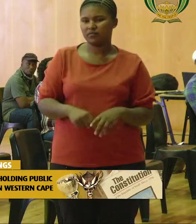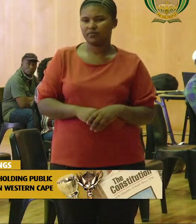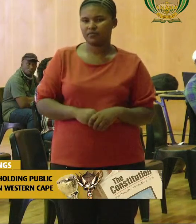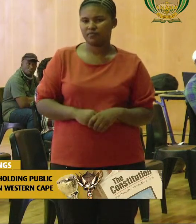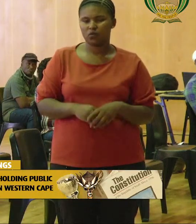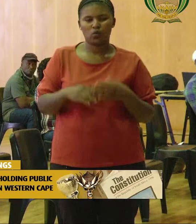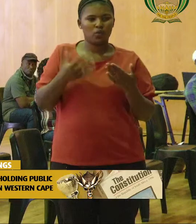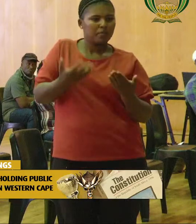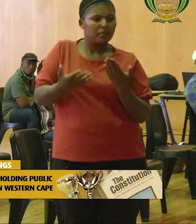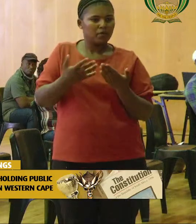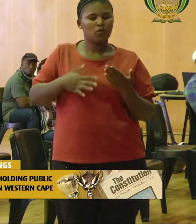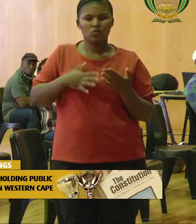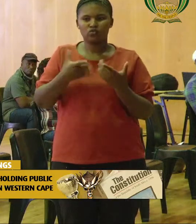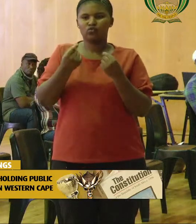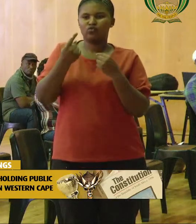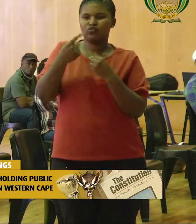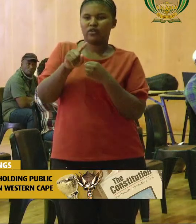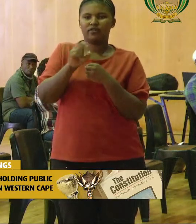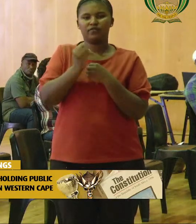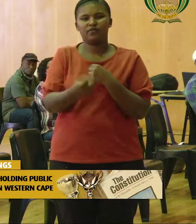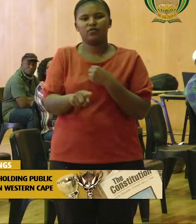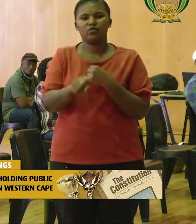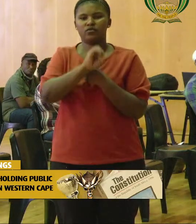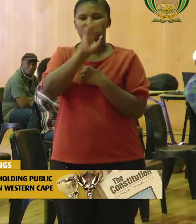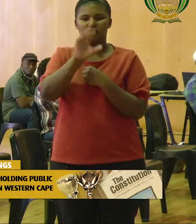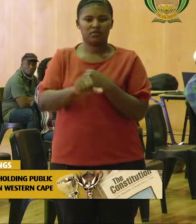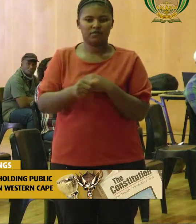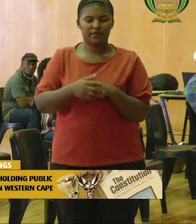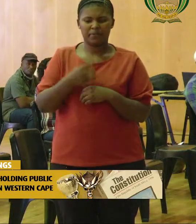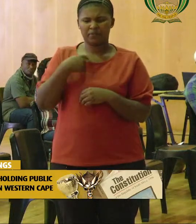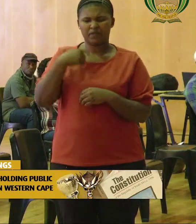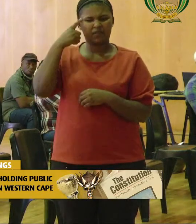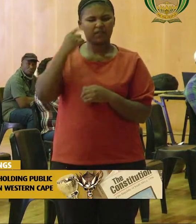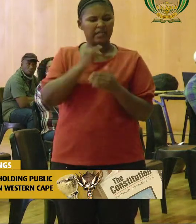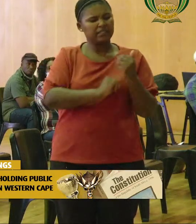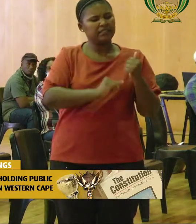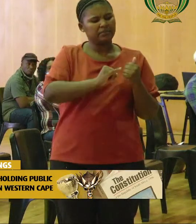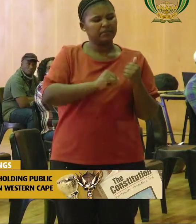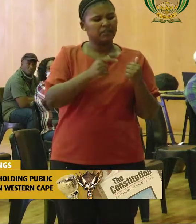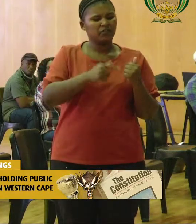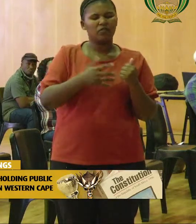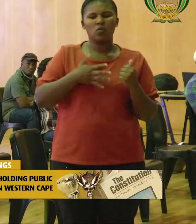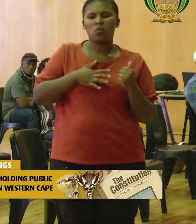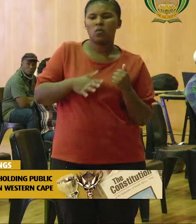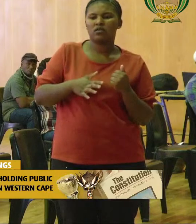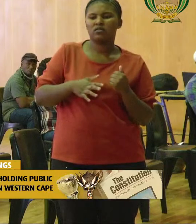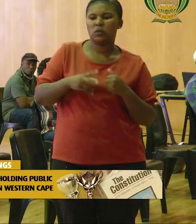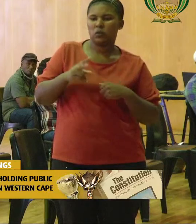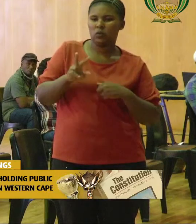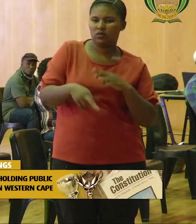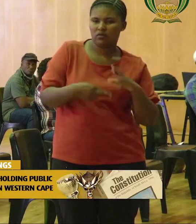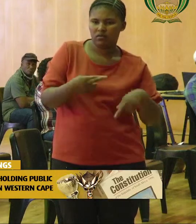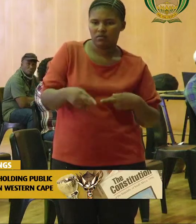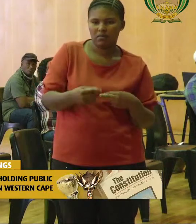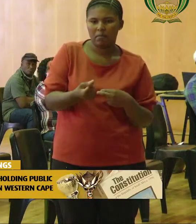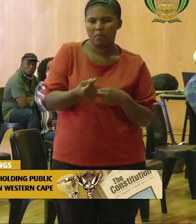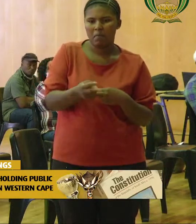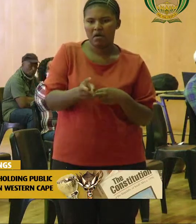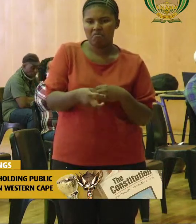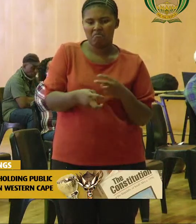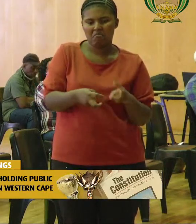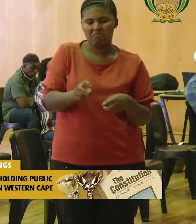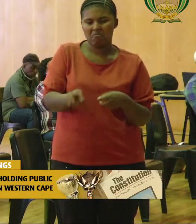to do what is right for South Africa. I think it's just another way of looting the money from the poor,